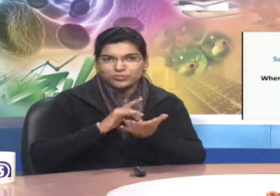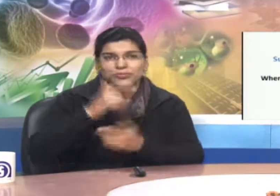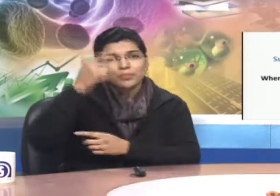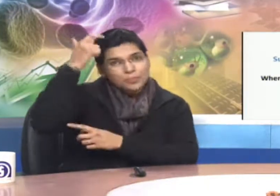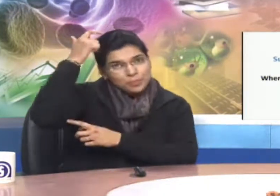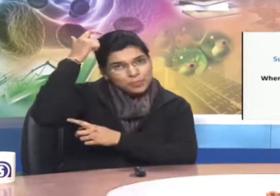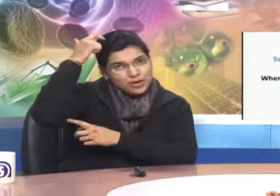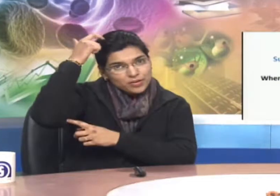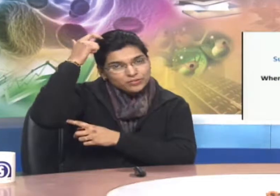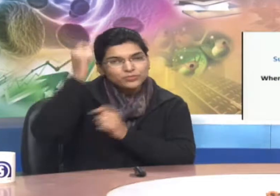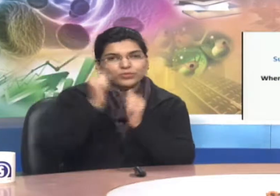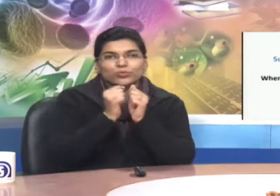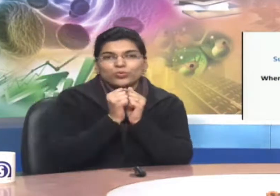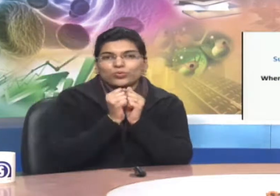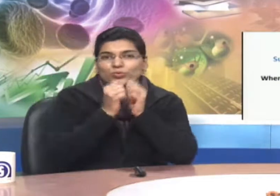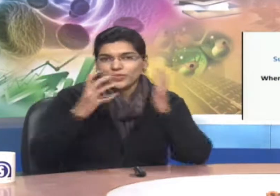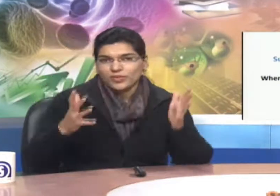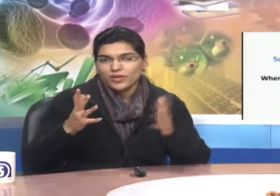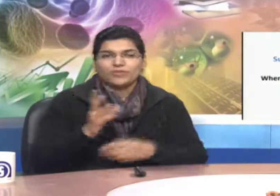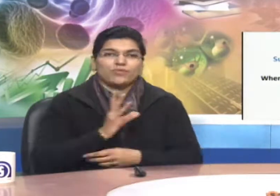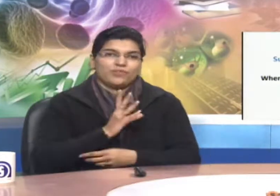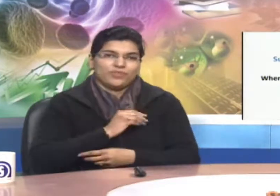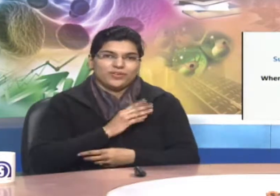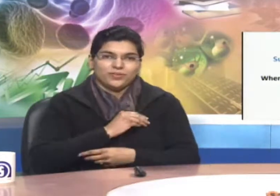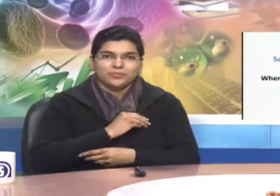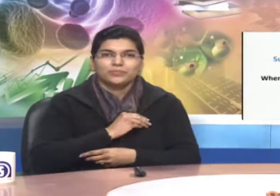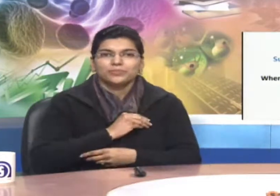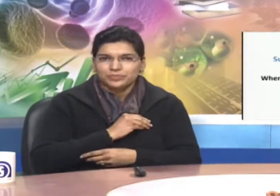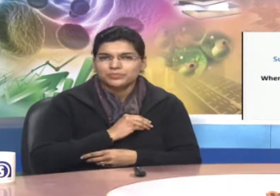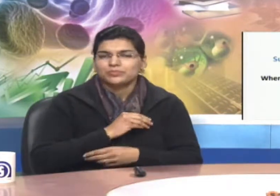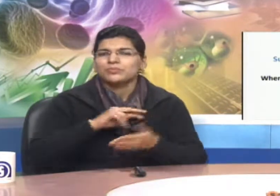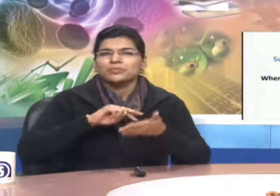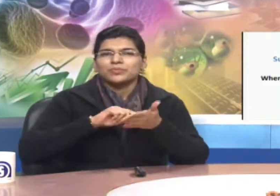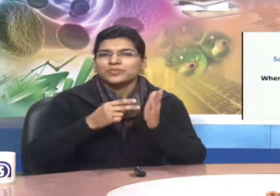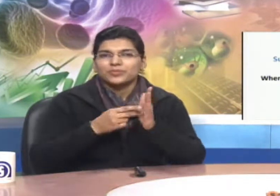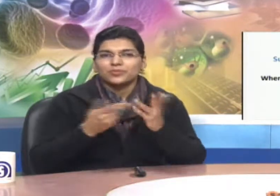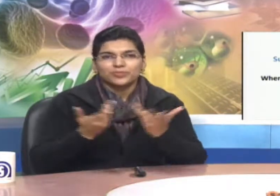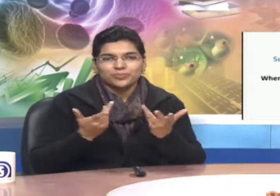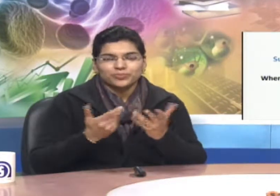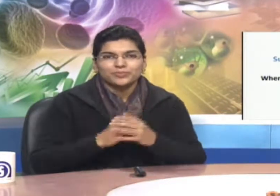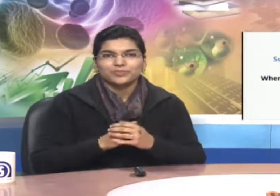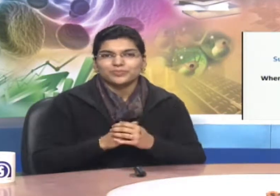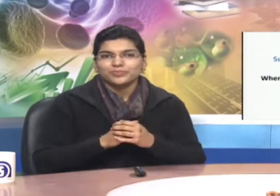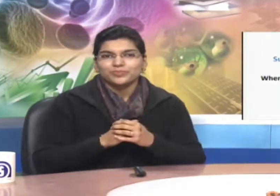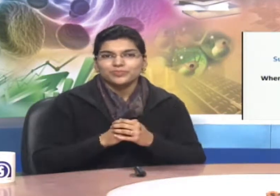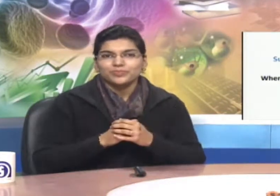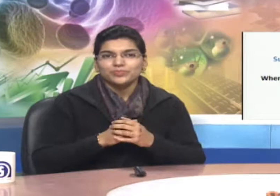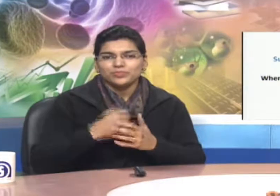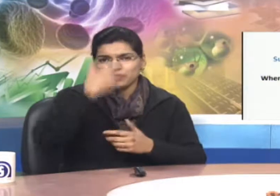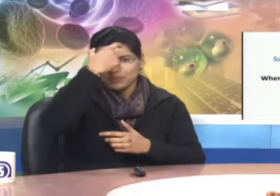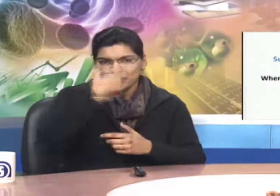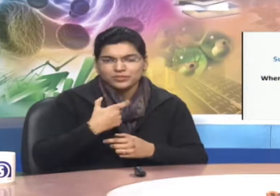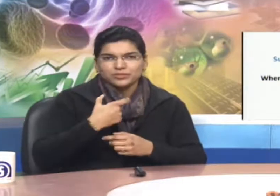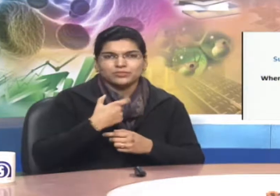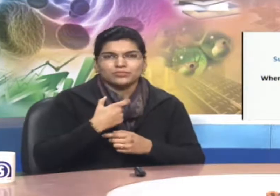lesson? Where the mind is without fear. What does it mean?